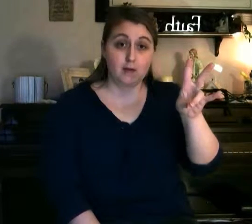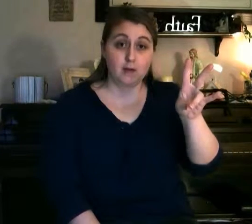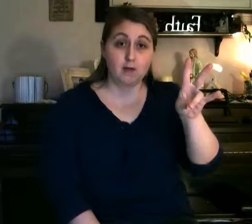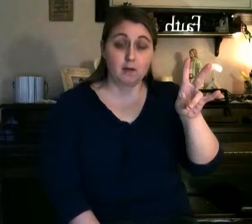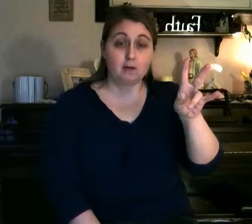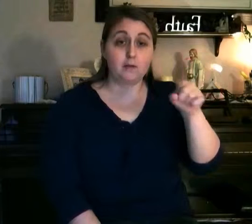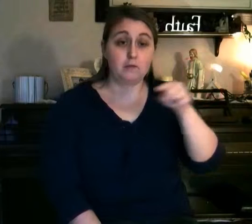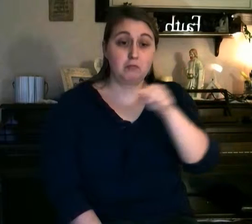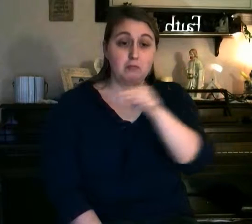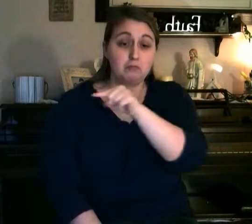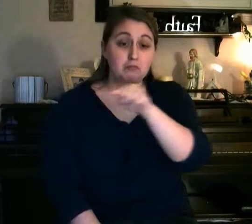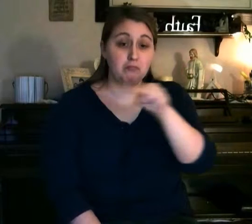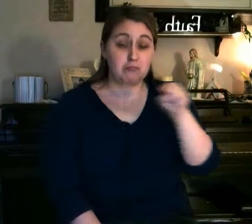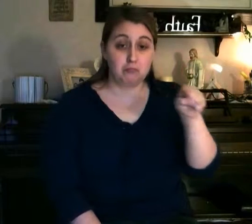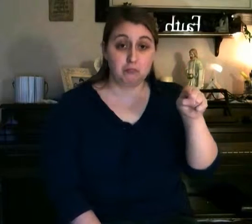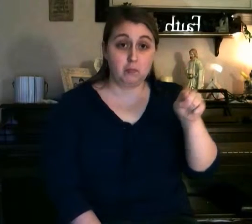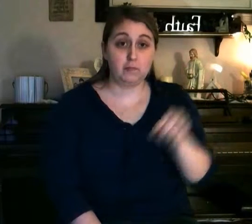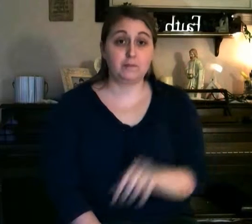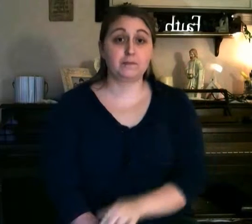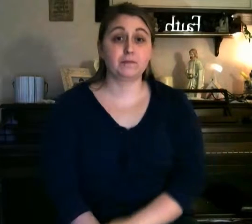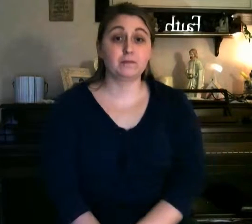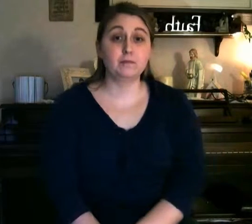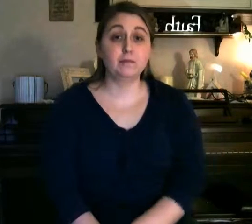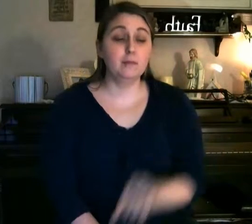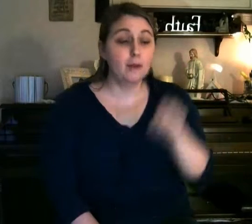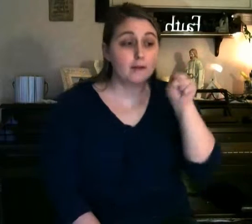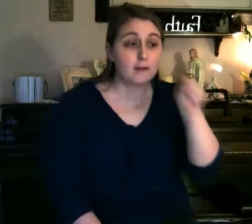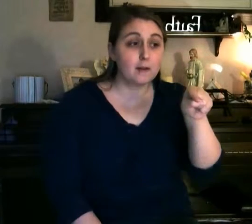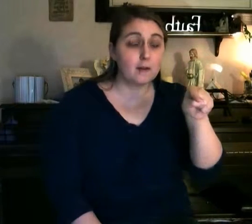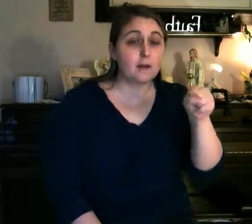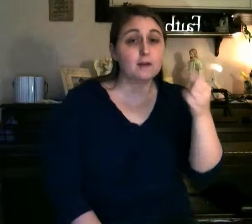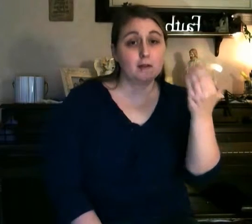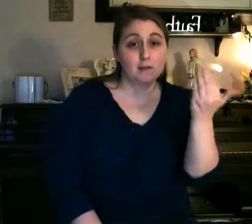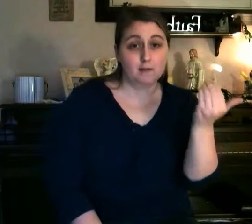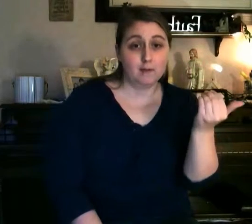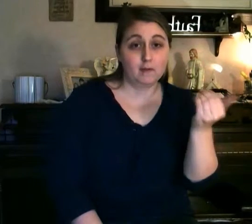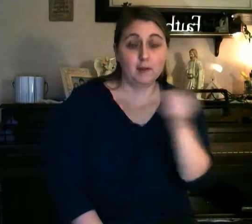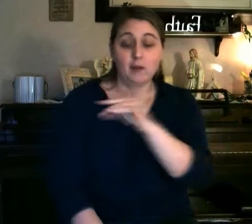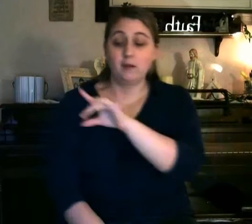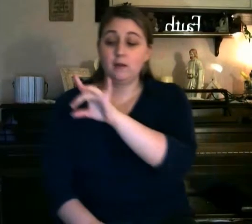7. We go to 15. 8 plus 7 is 15.